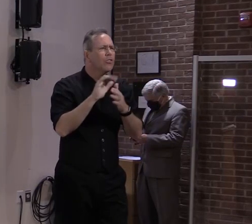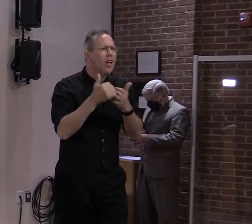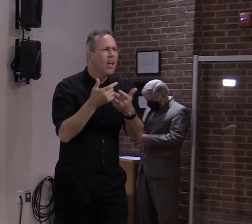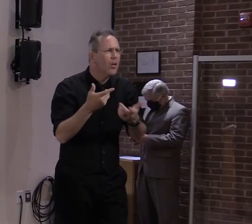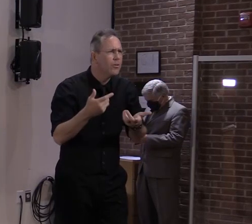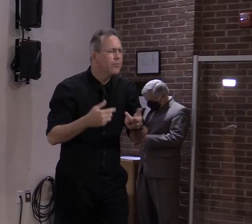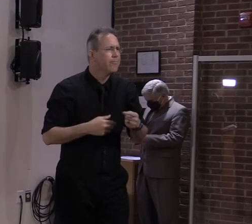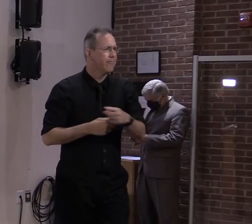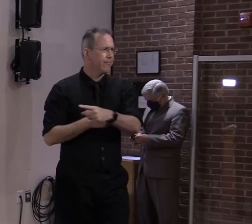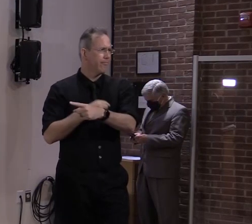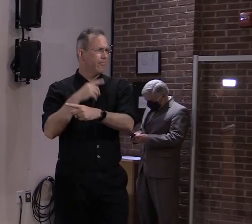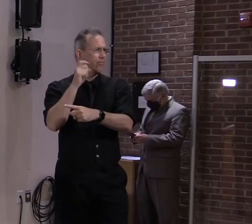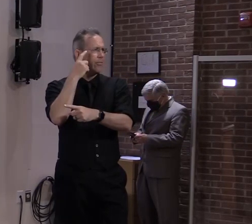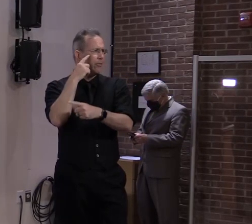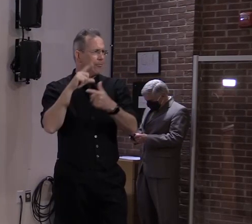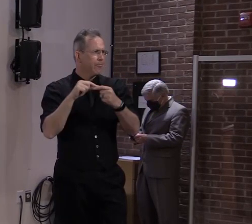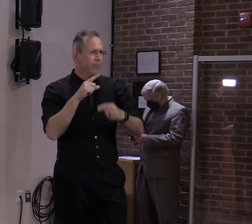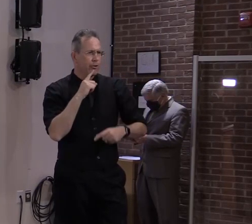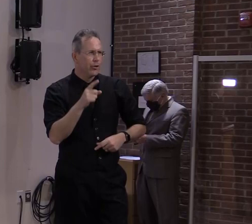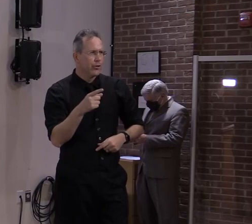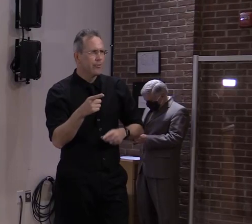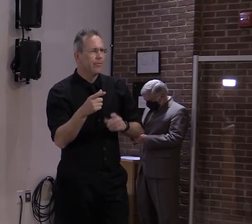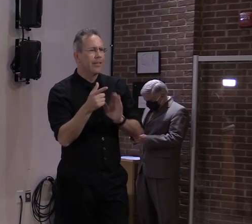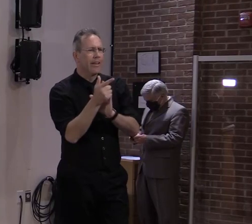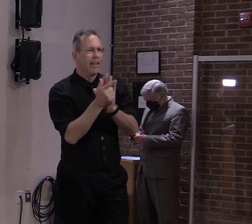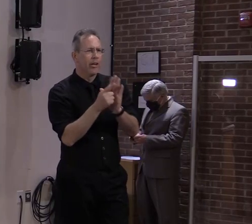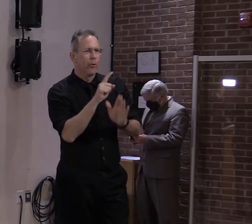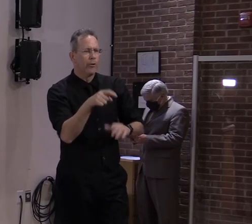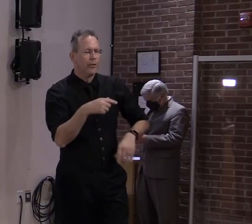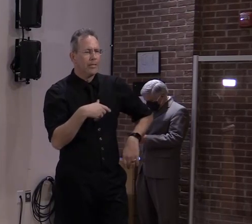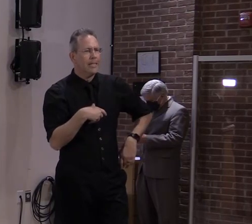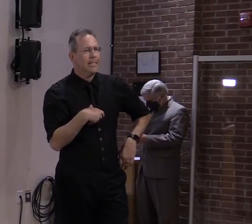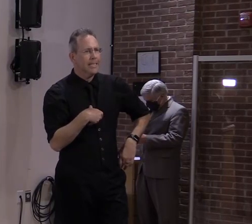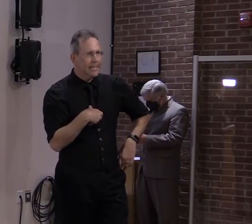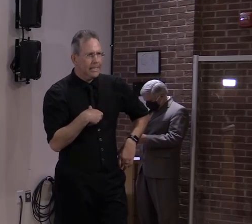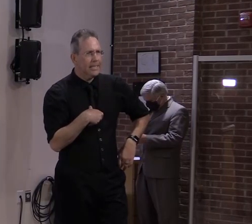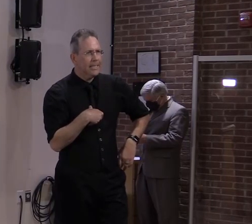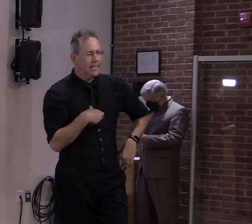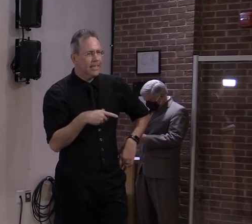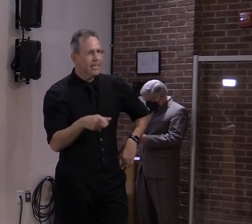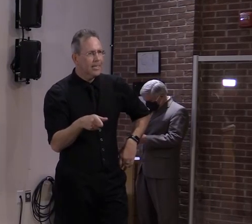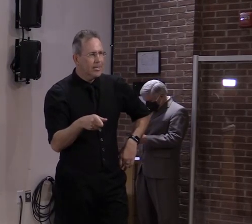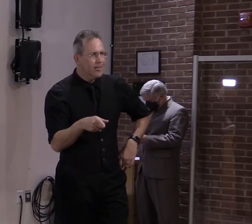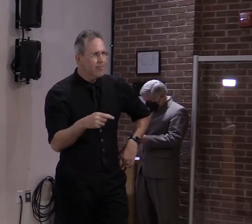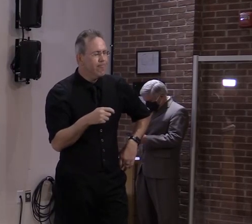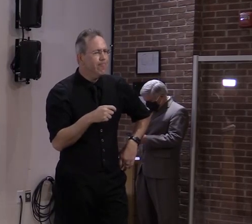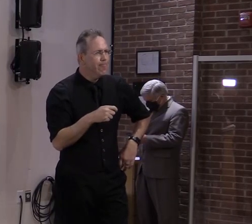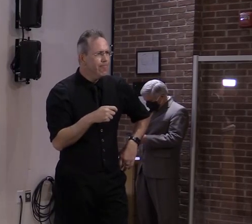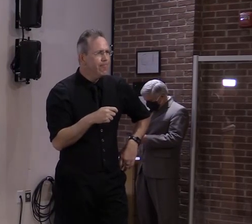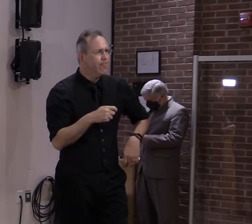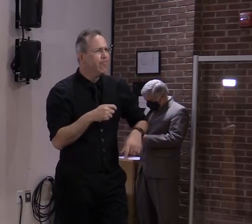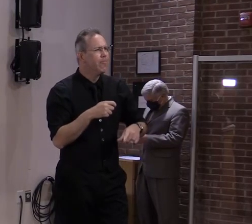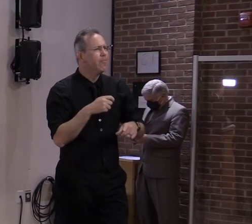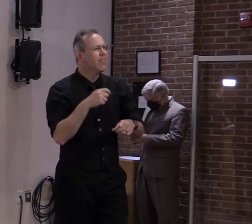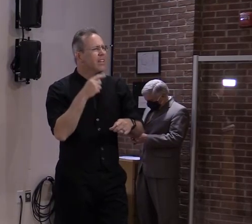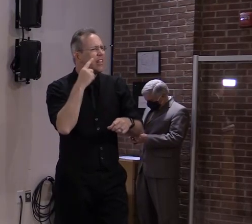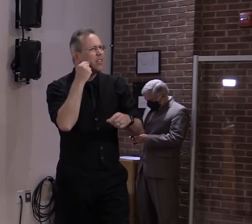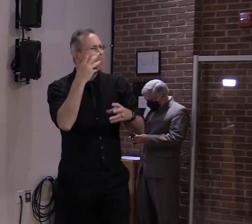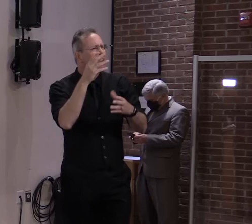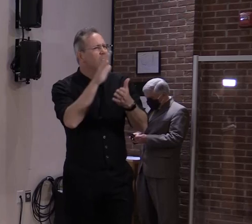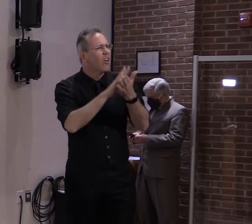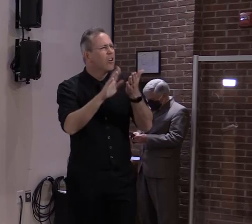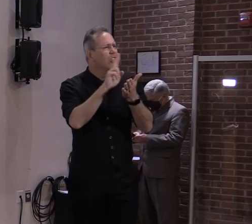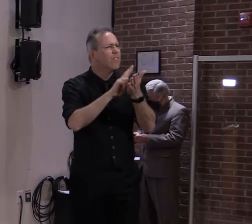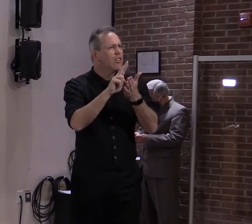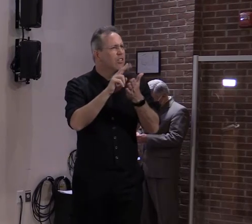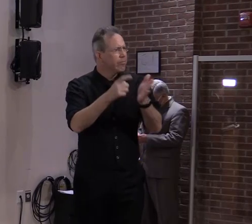More of a legal question, but at the same time, I think that they mandate other vaccinations as well.